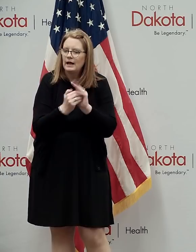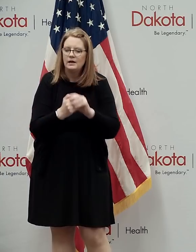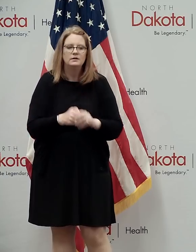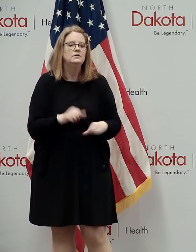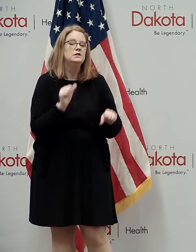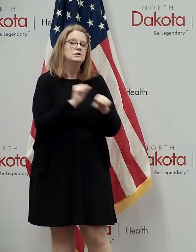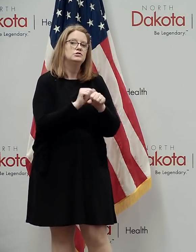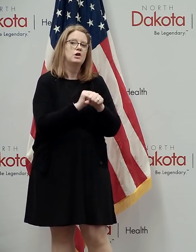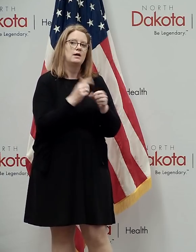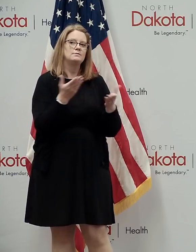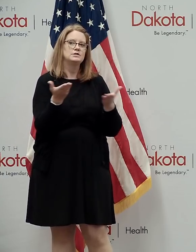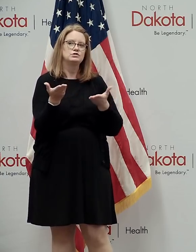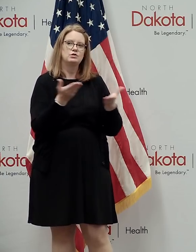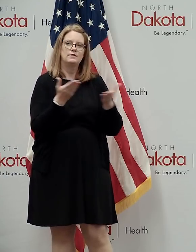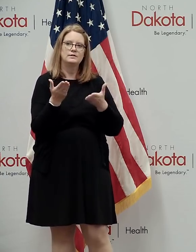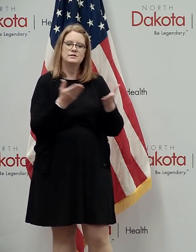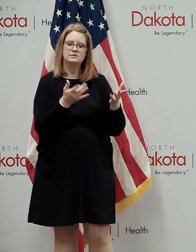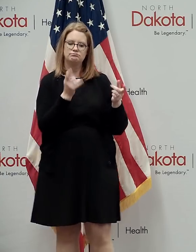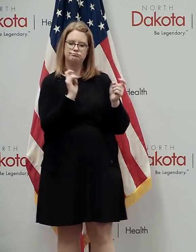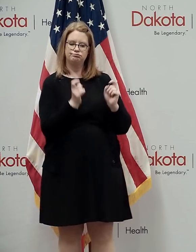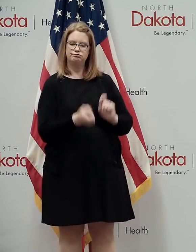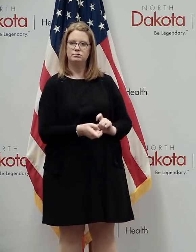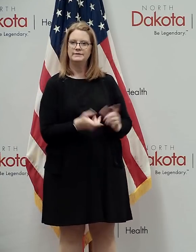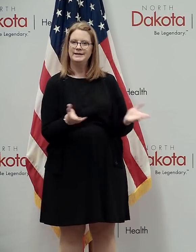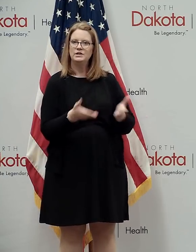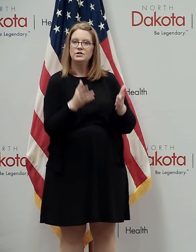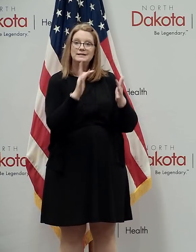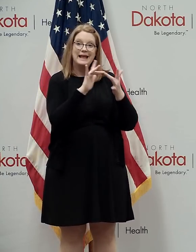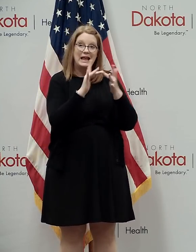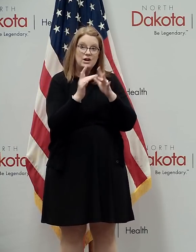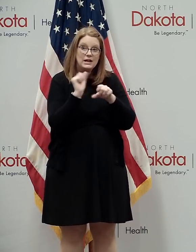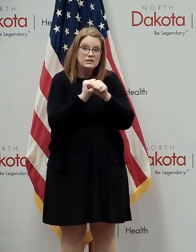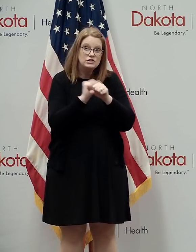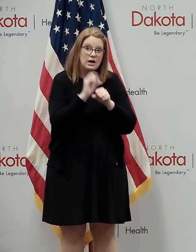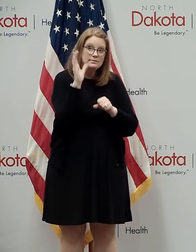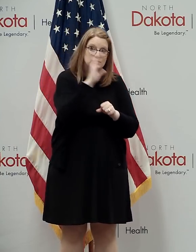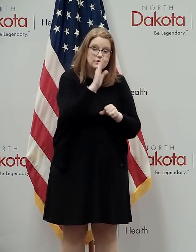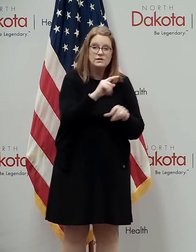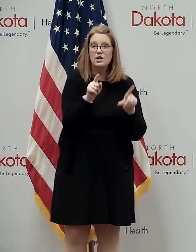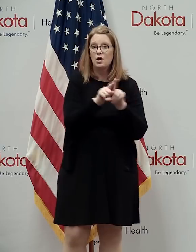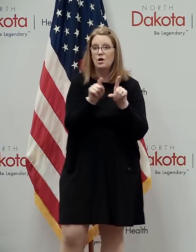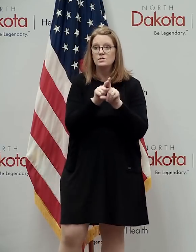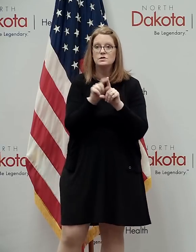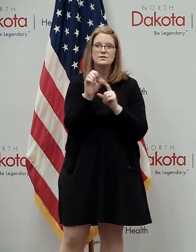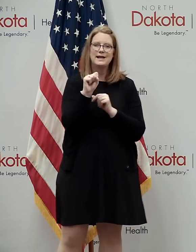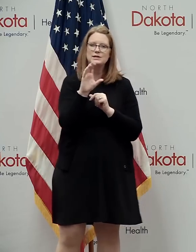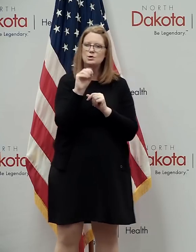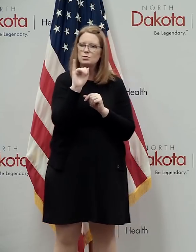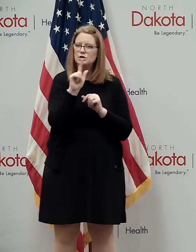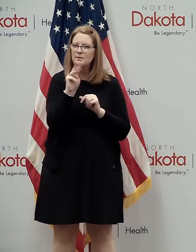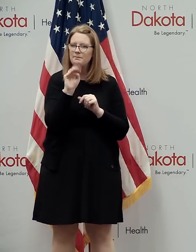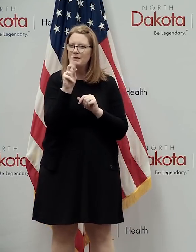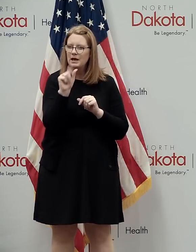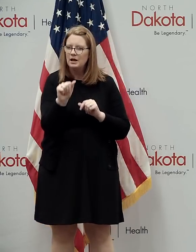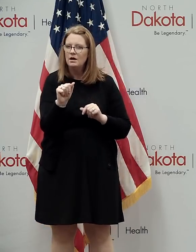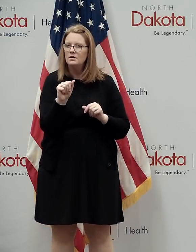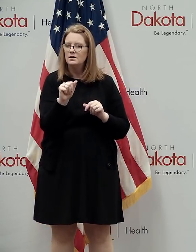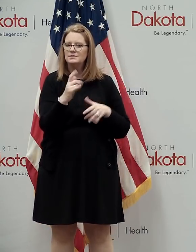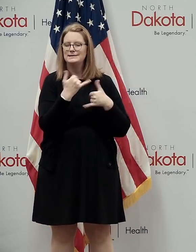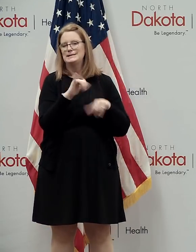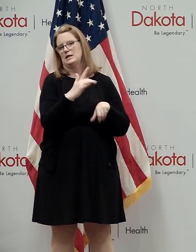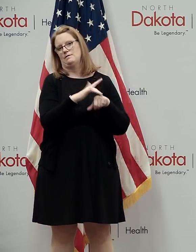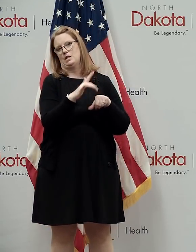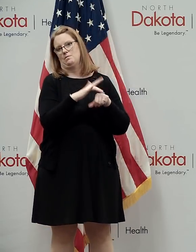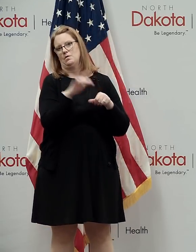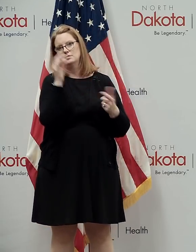has adapted over the years by encouraging internet job searches along with networking and social media. These options remain available, so you